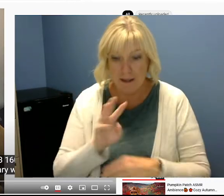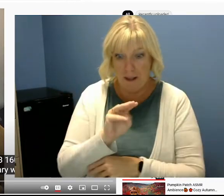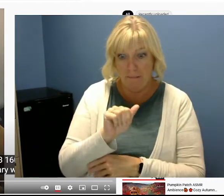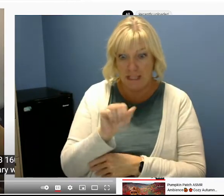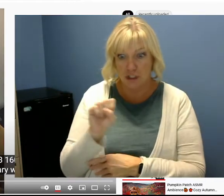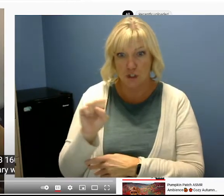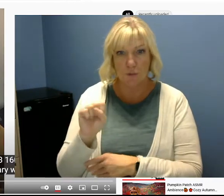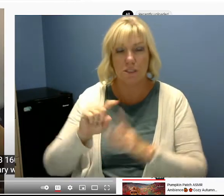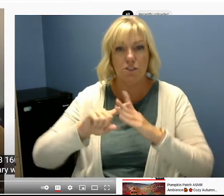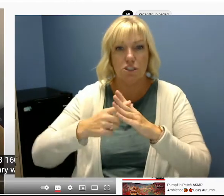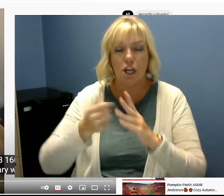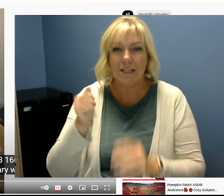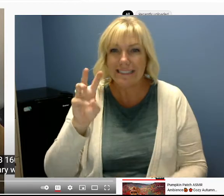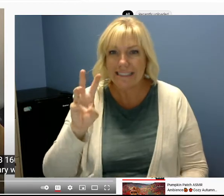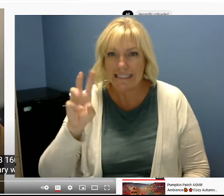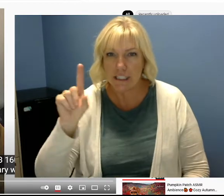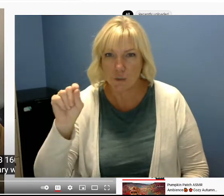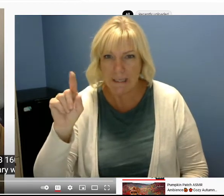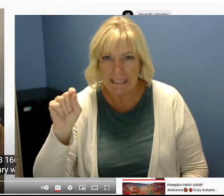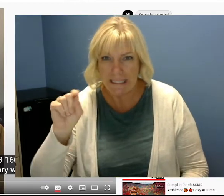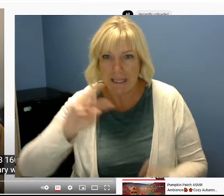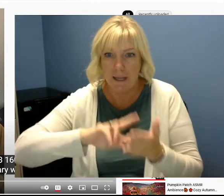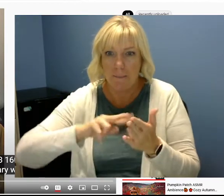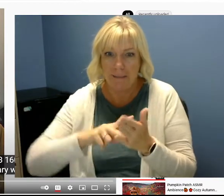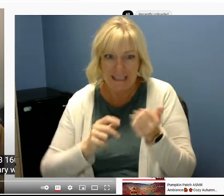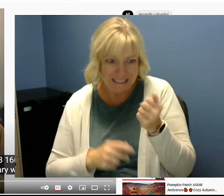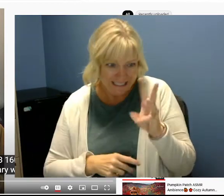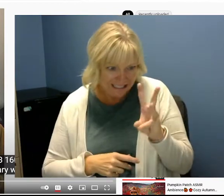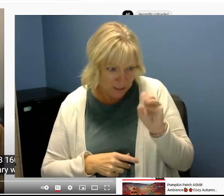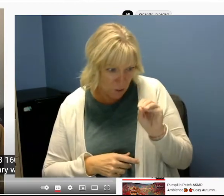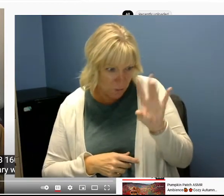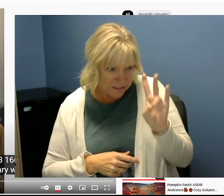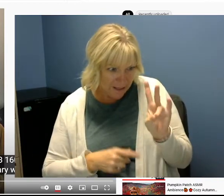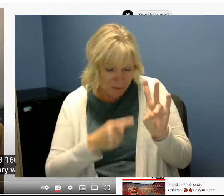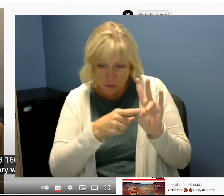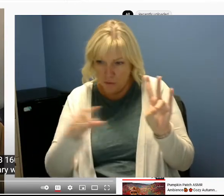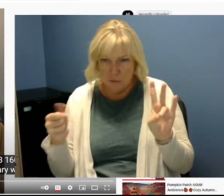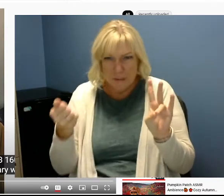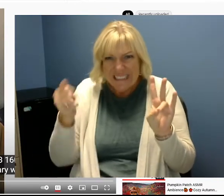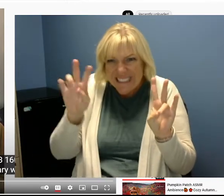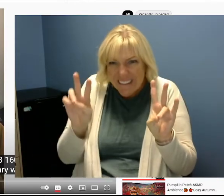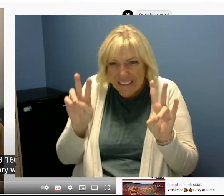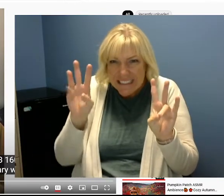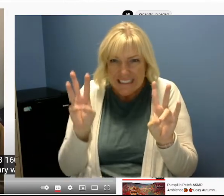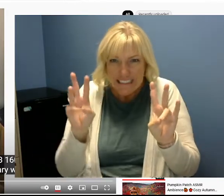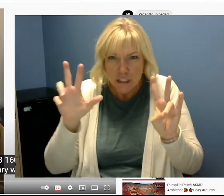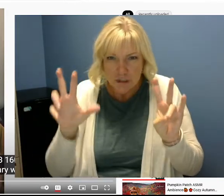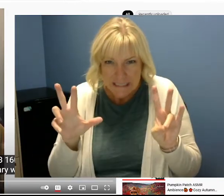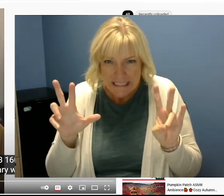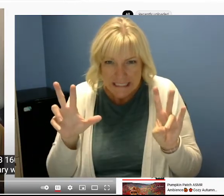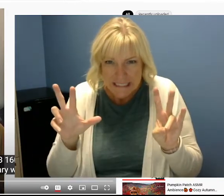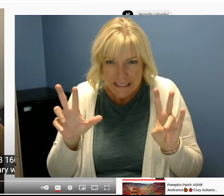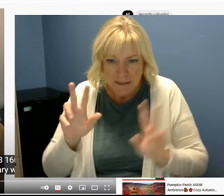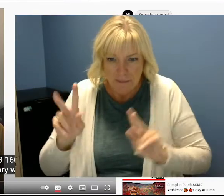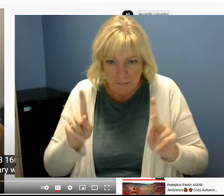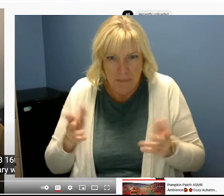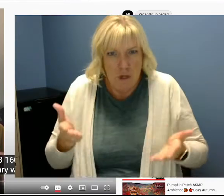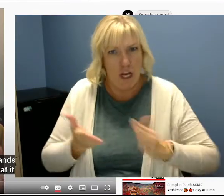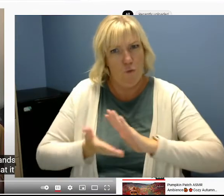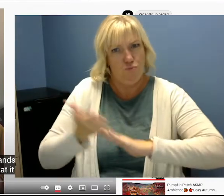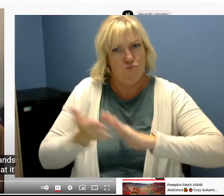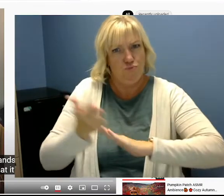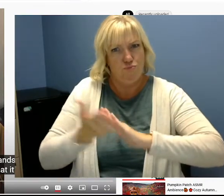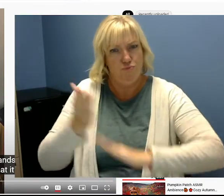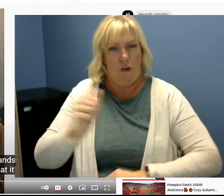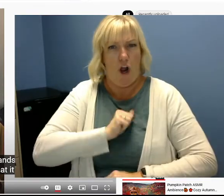now 1763. 1607, 1763. So this seems really arbitrary, and we